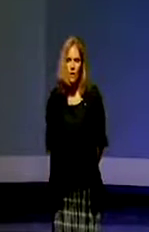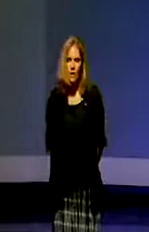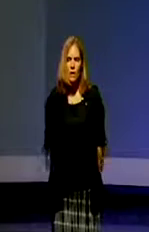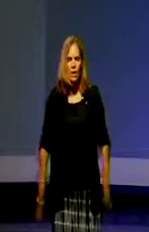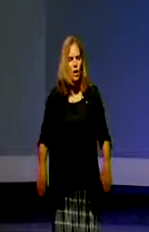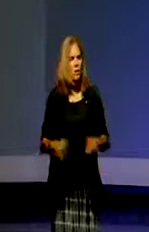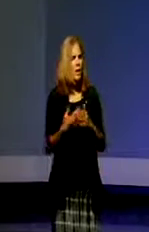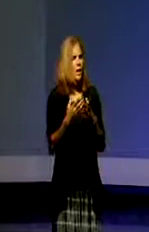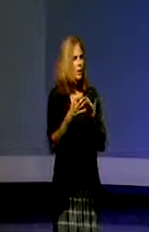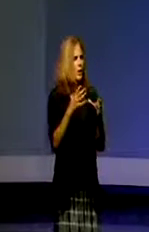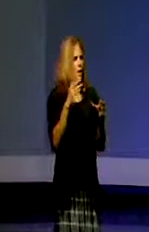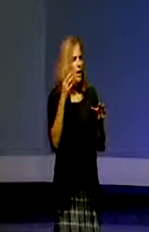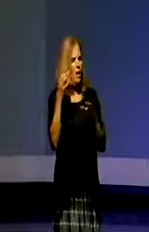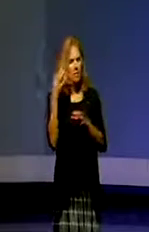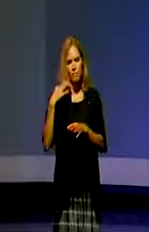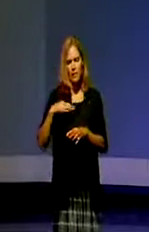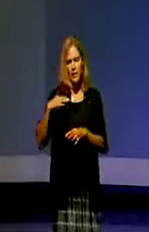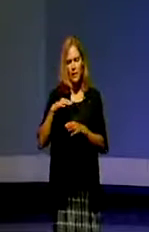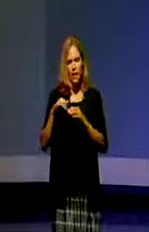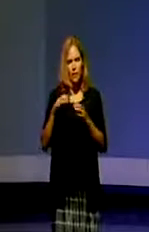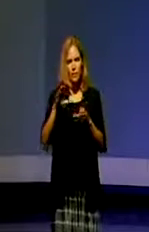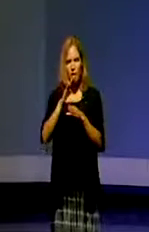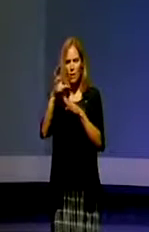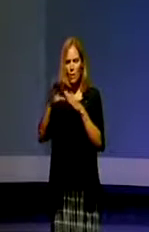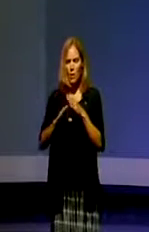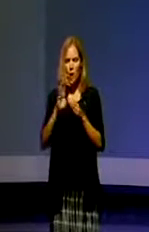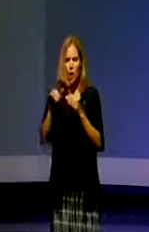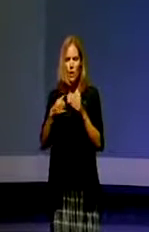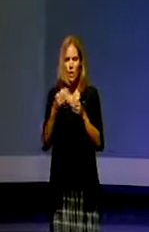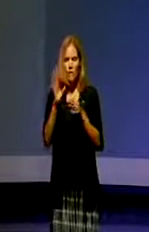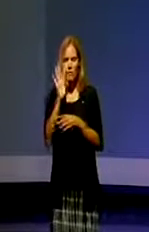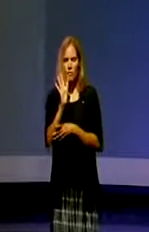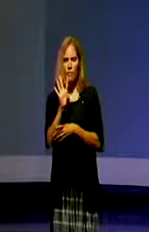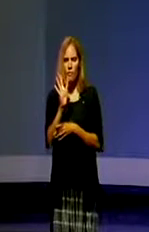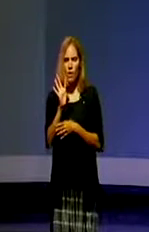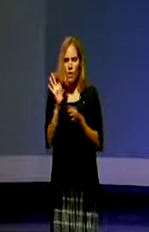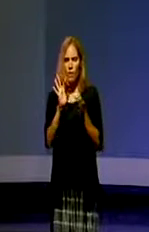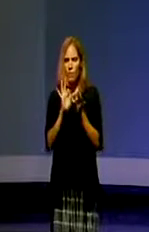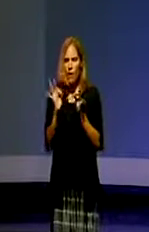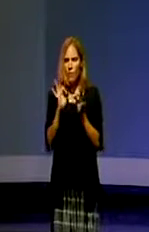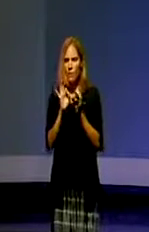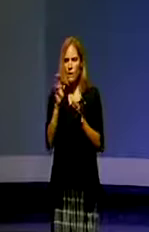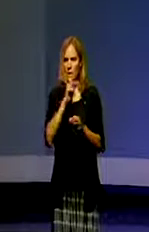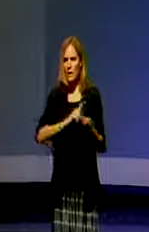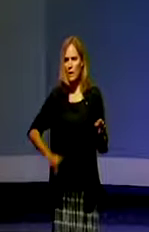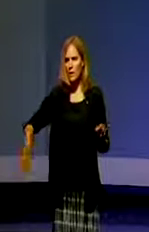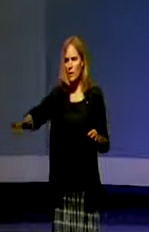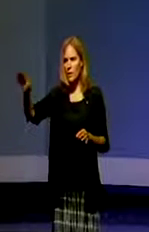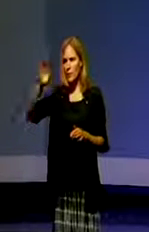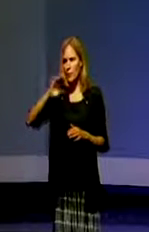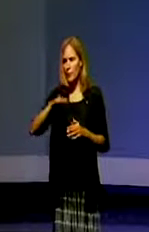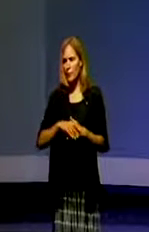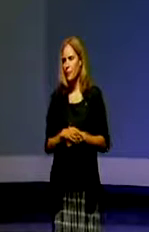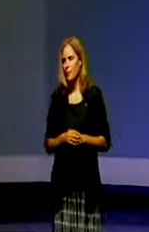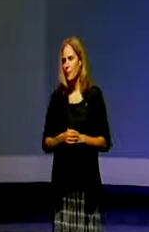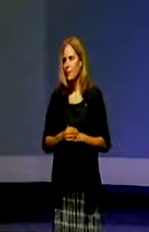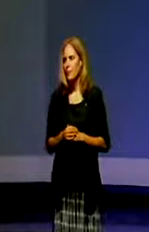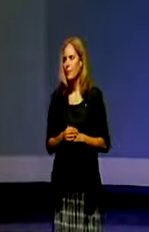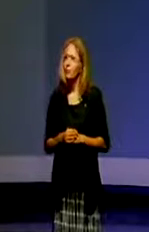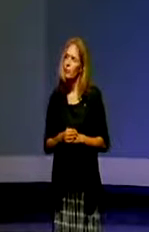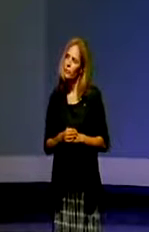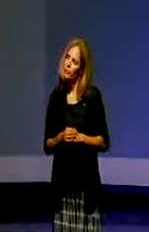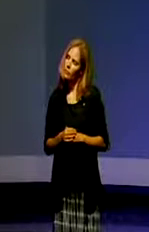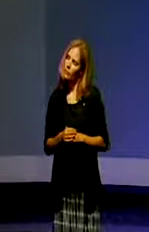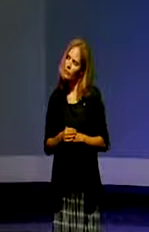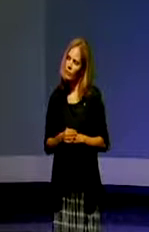we wrap this all up? All four of these parables of the kingdom. Well, I think we